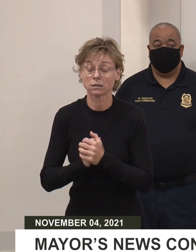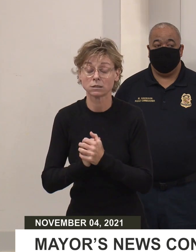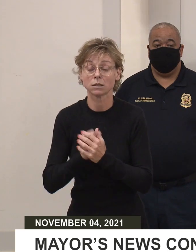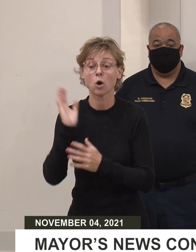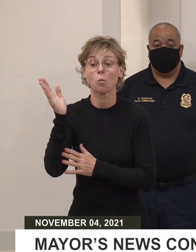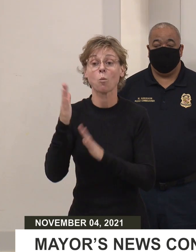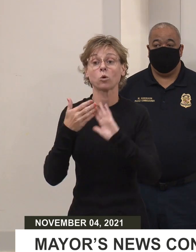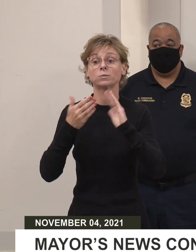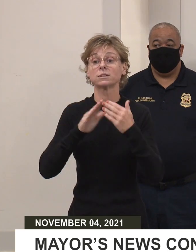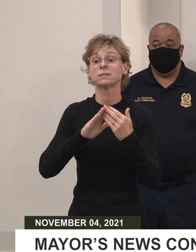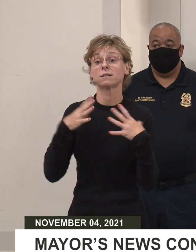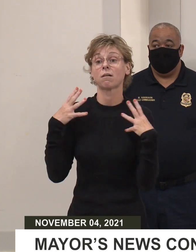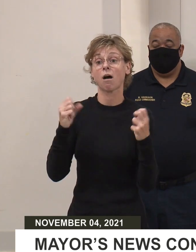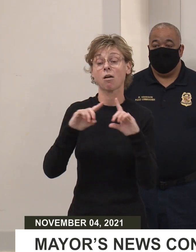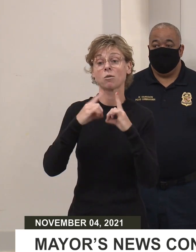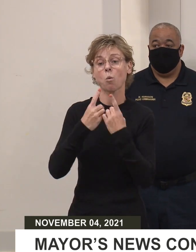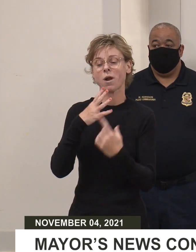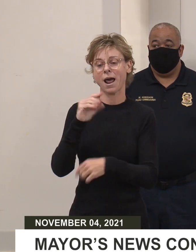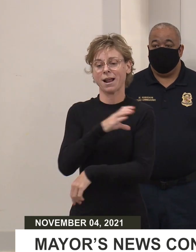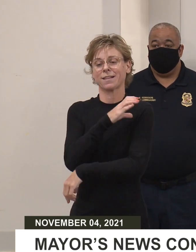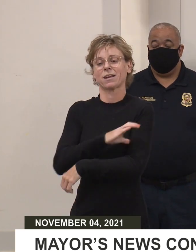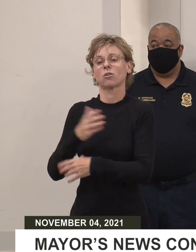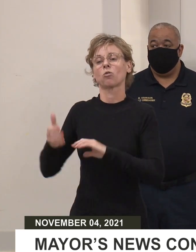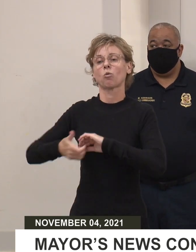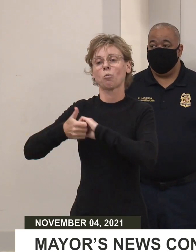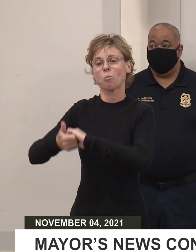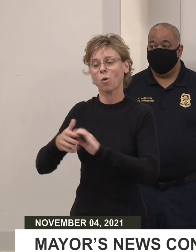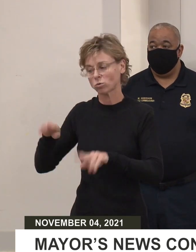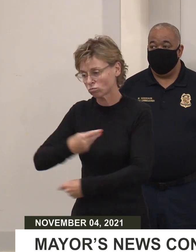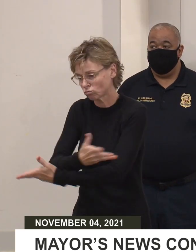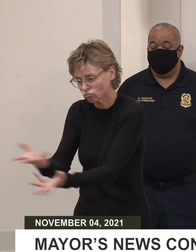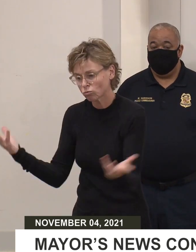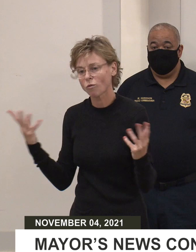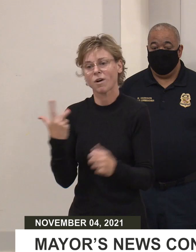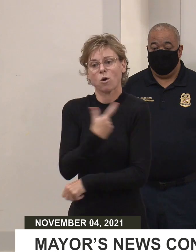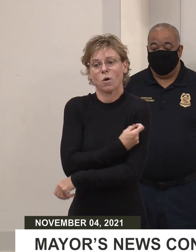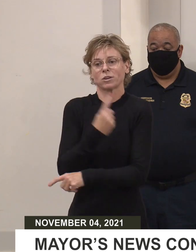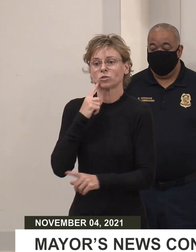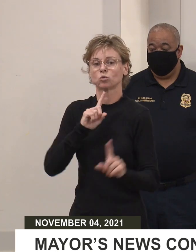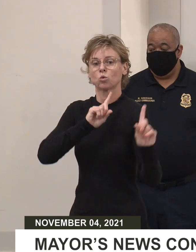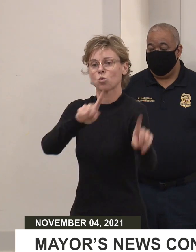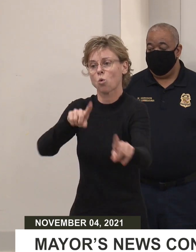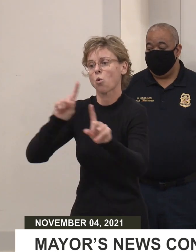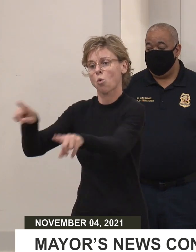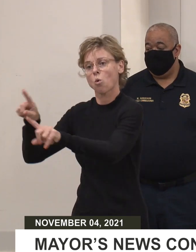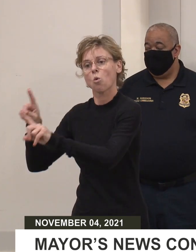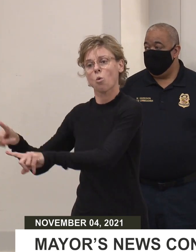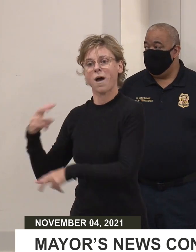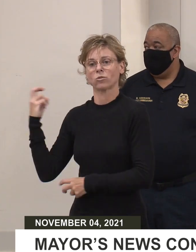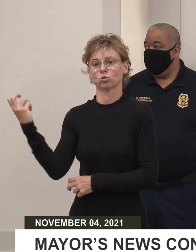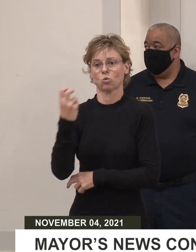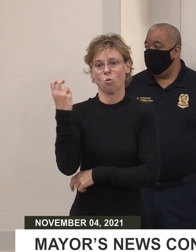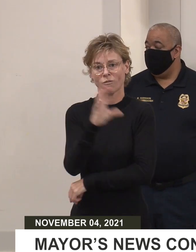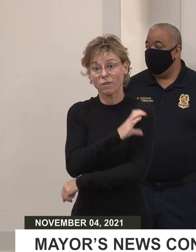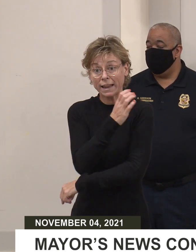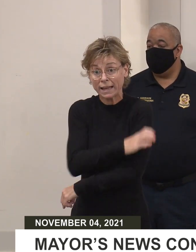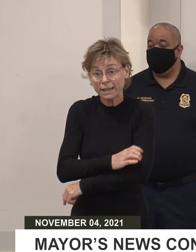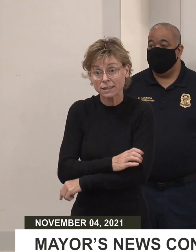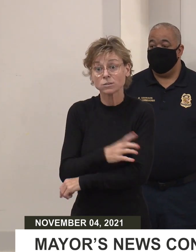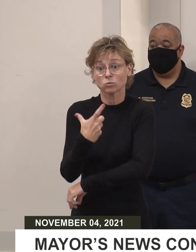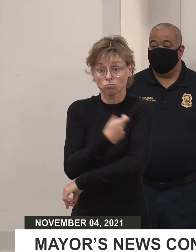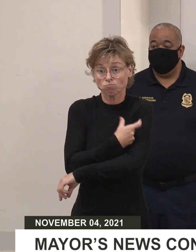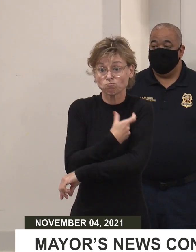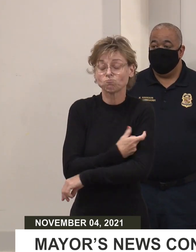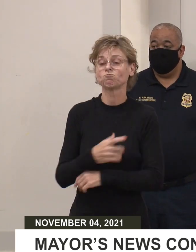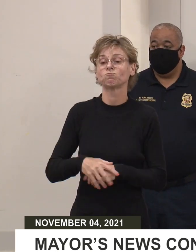clinical partners continue to provide vaccine for residents, meeting individuals and families where they are with mobile vaccination clinics in areas